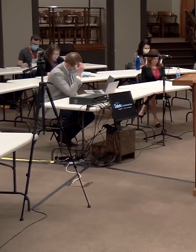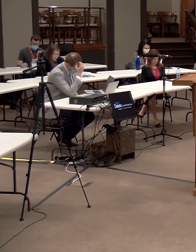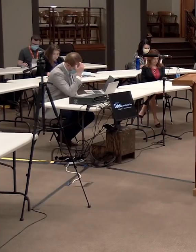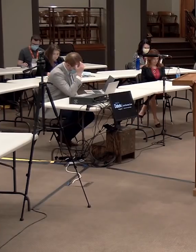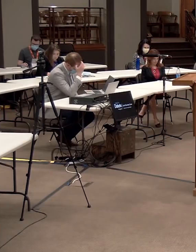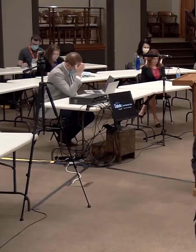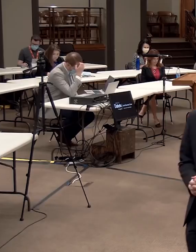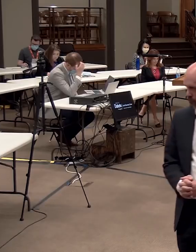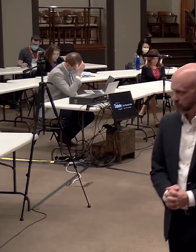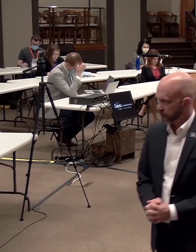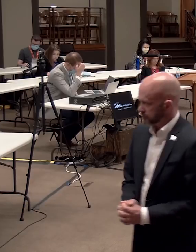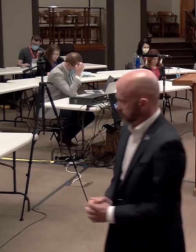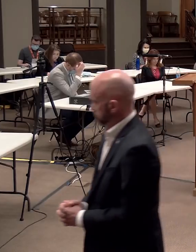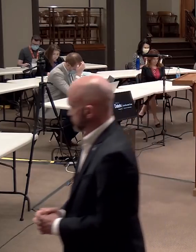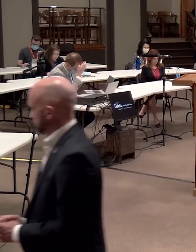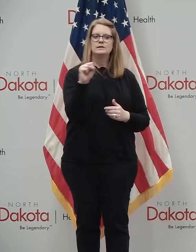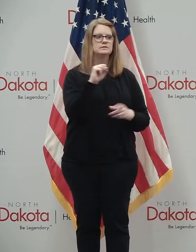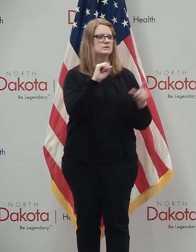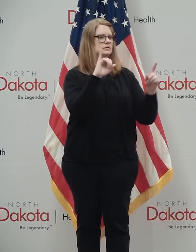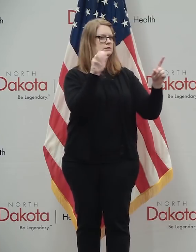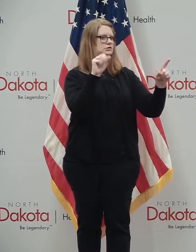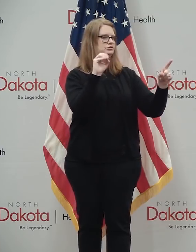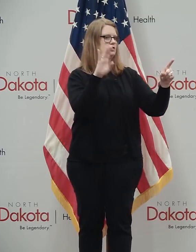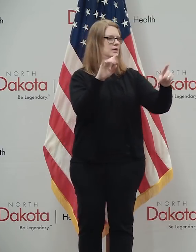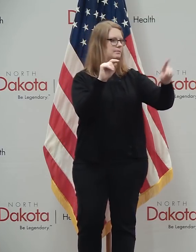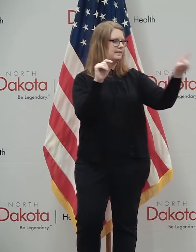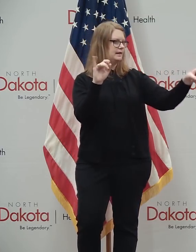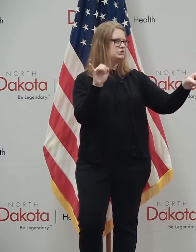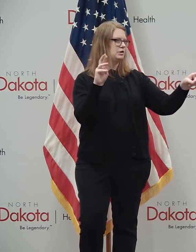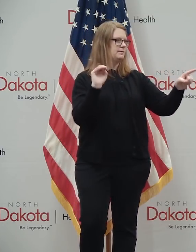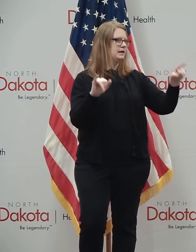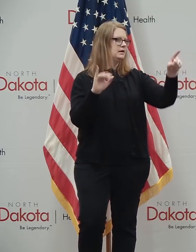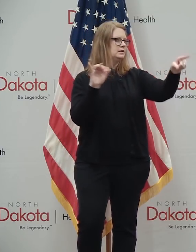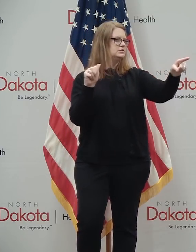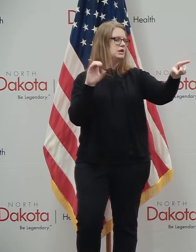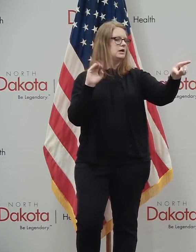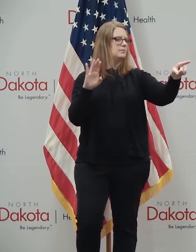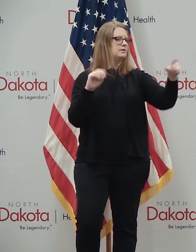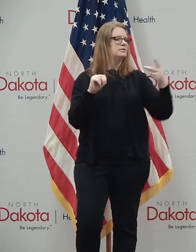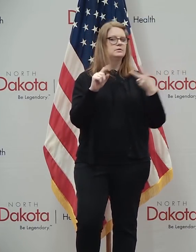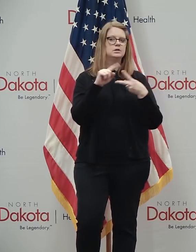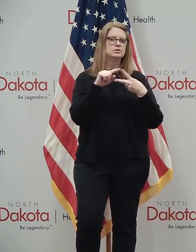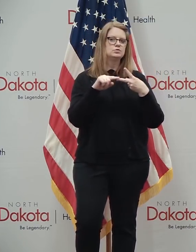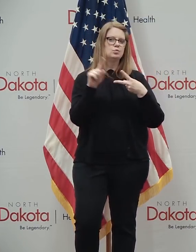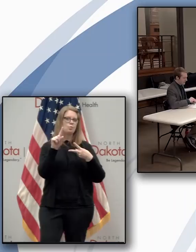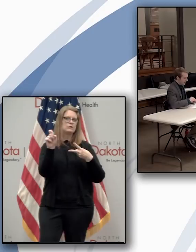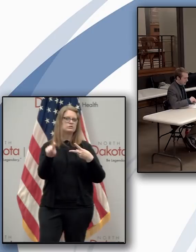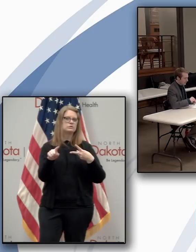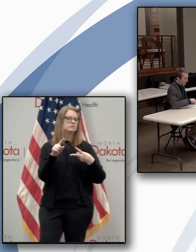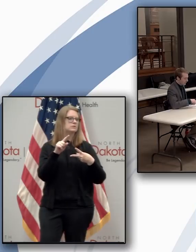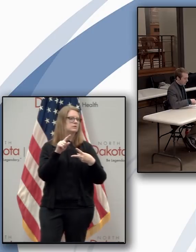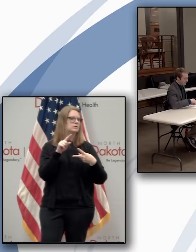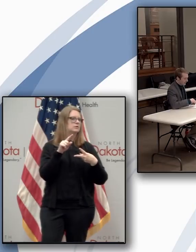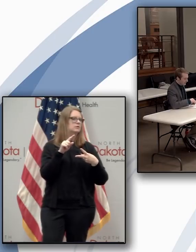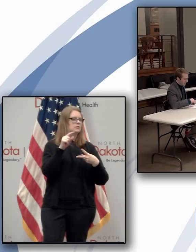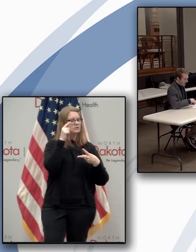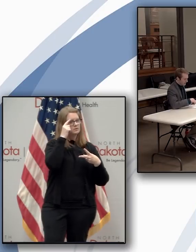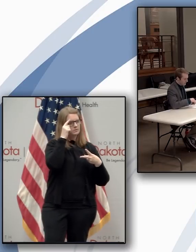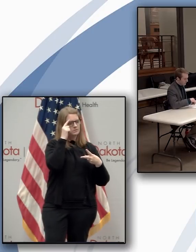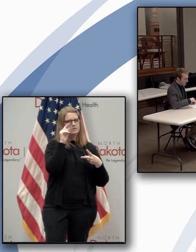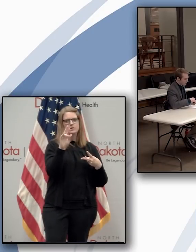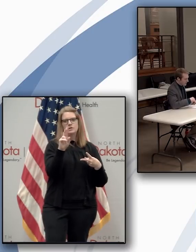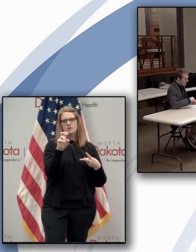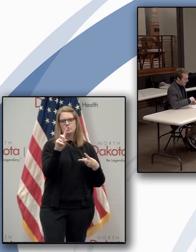Thank you, Chris. Jacob, and then Jeremy. Governor, a two-part question. Mostly about the Red River Valley